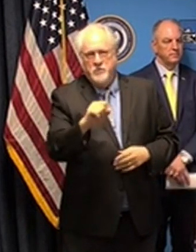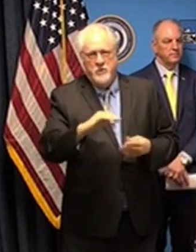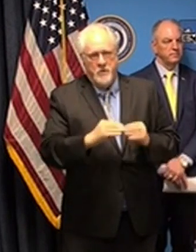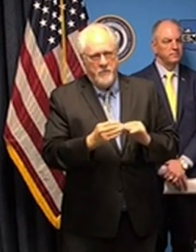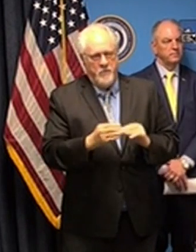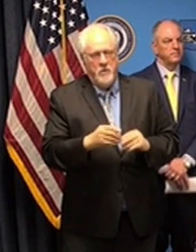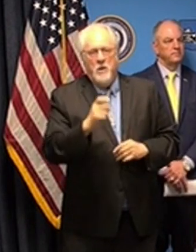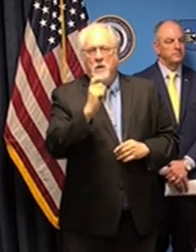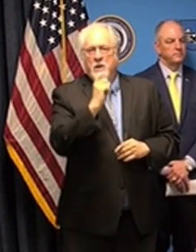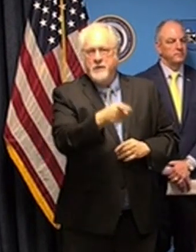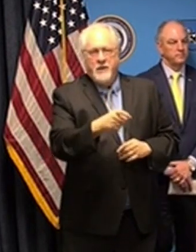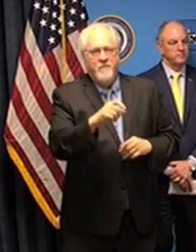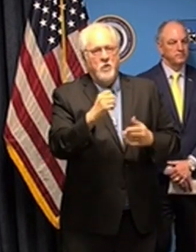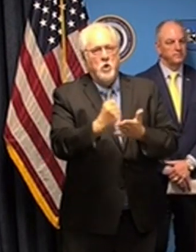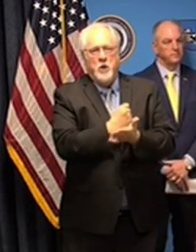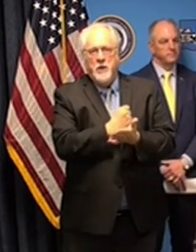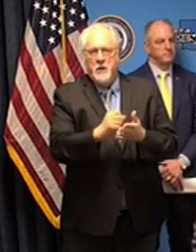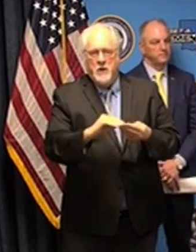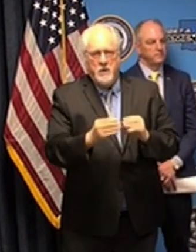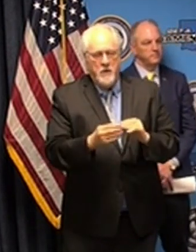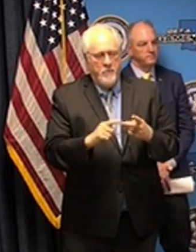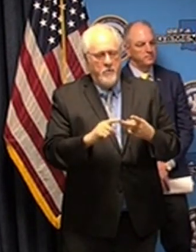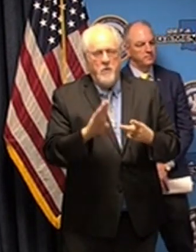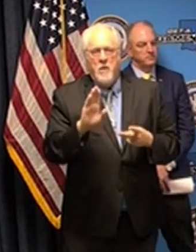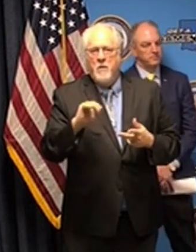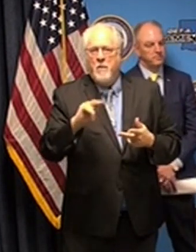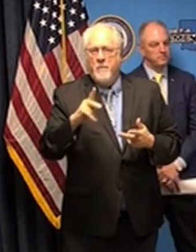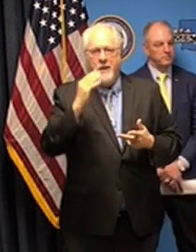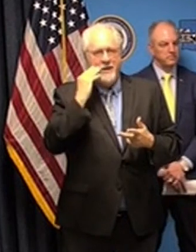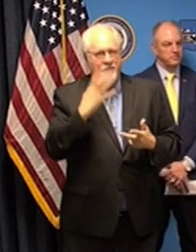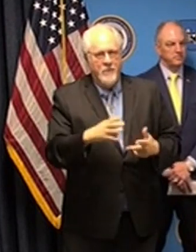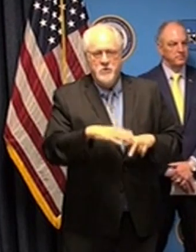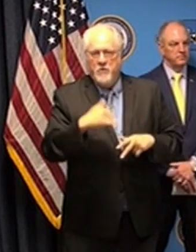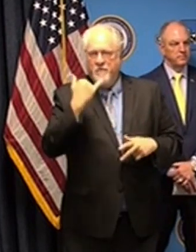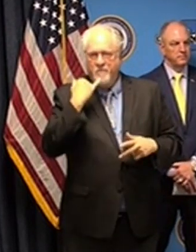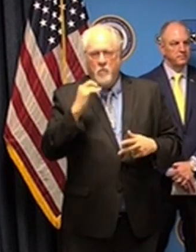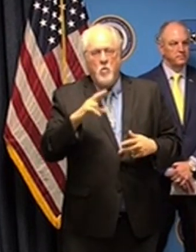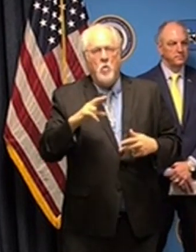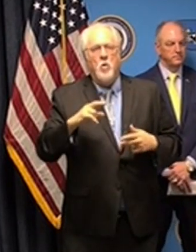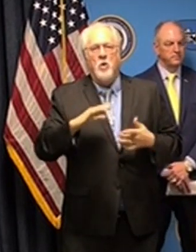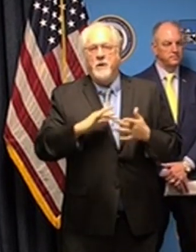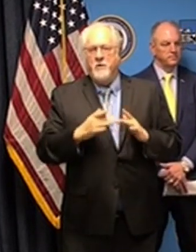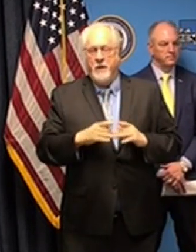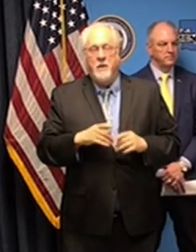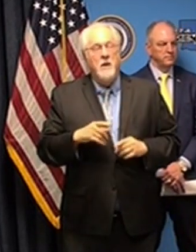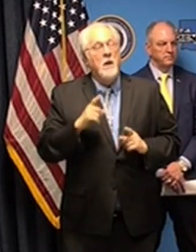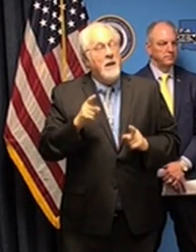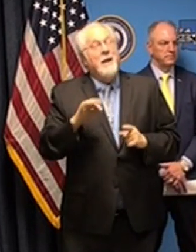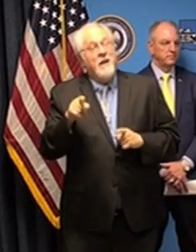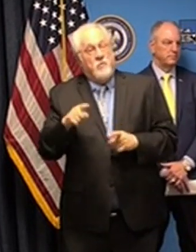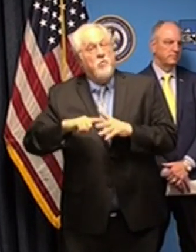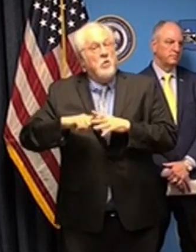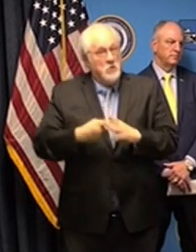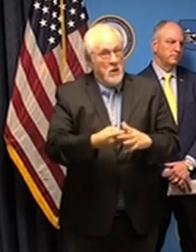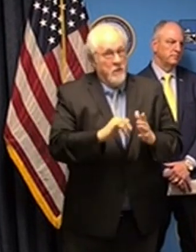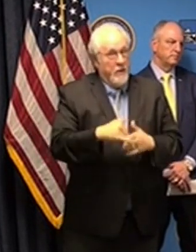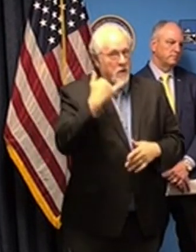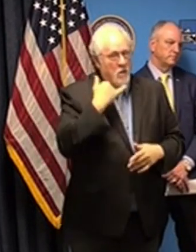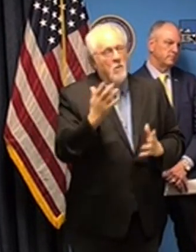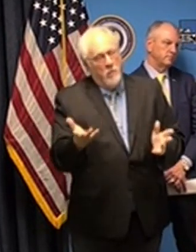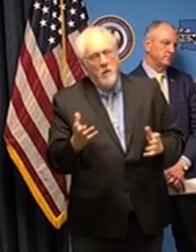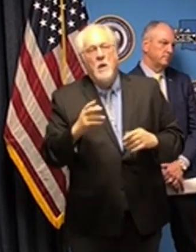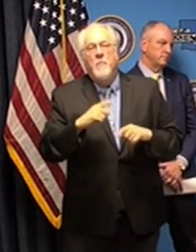number, credit card, or bank account information over the phone or internet unless you have initiated that contact. As you